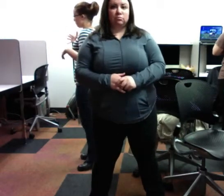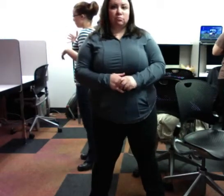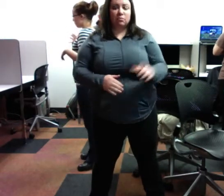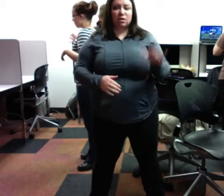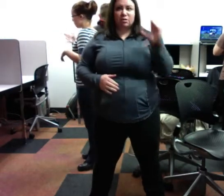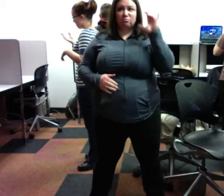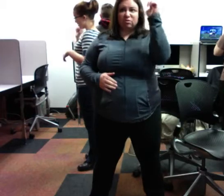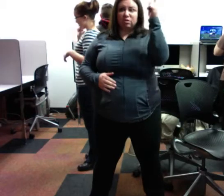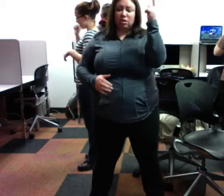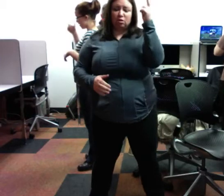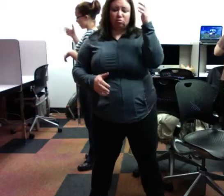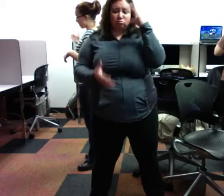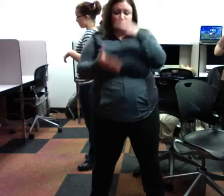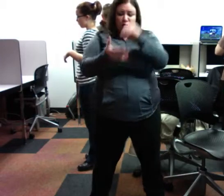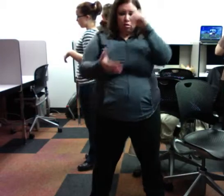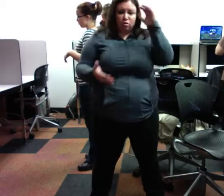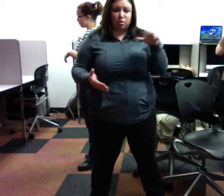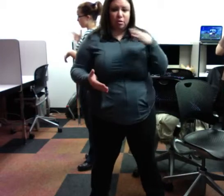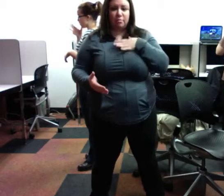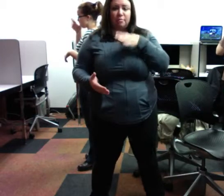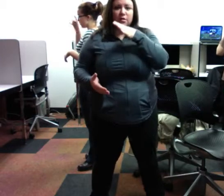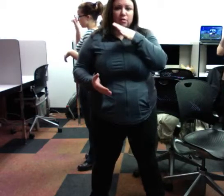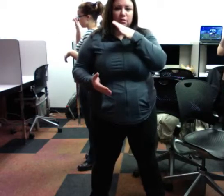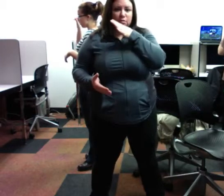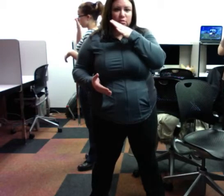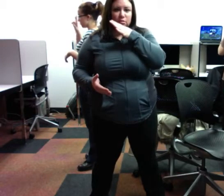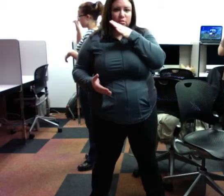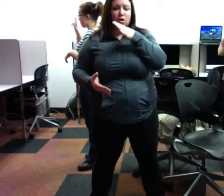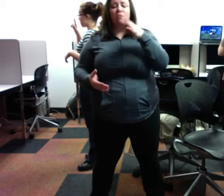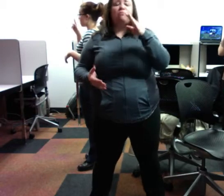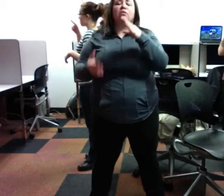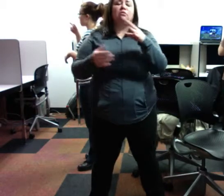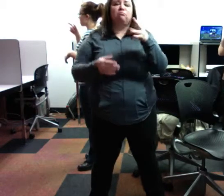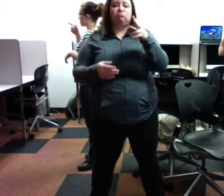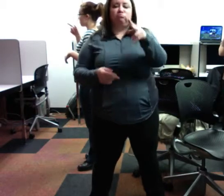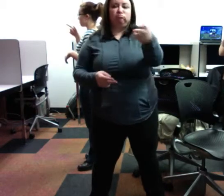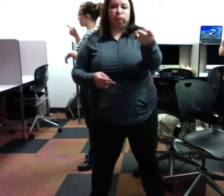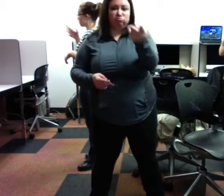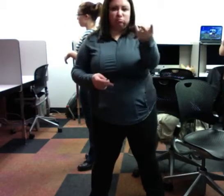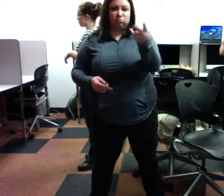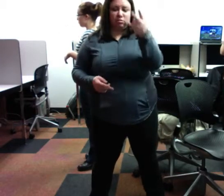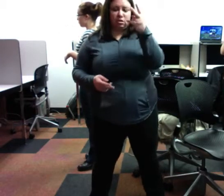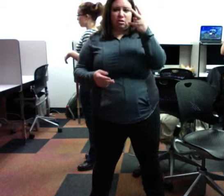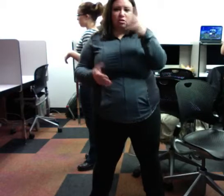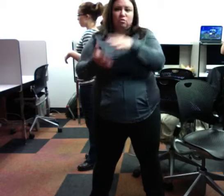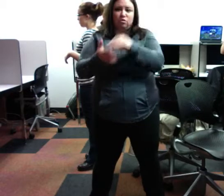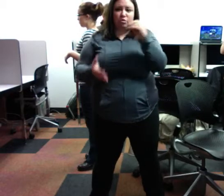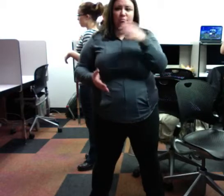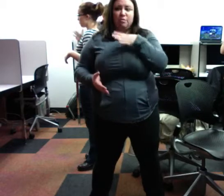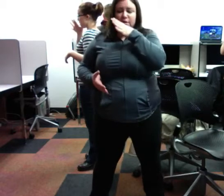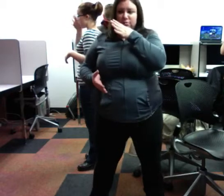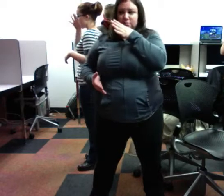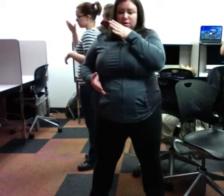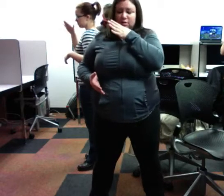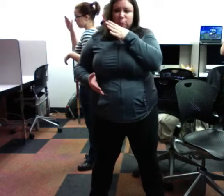school. She refused to sign the final adoption papers. She only relented a few months later when my